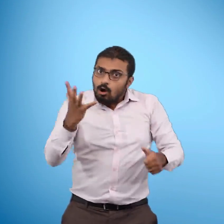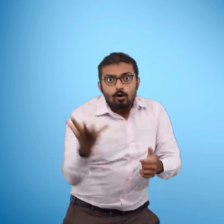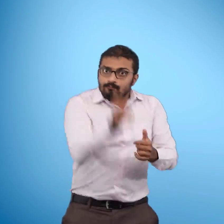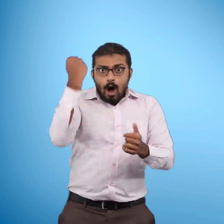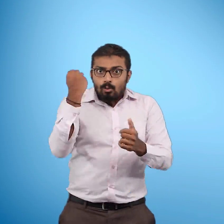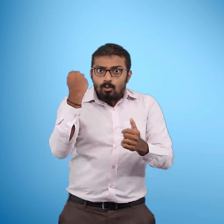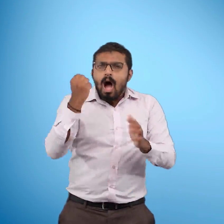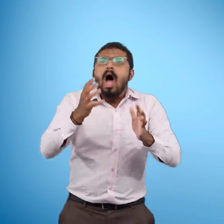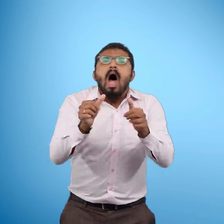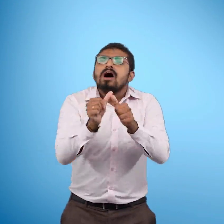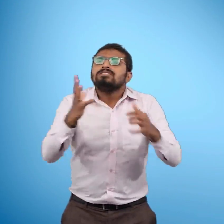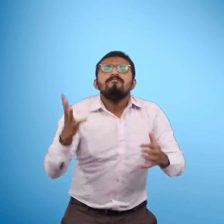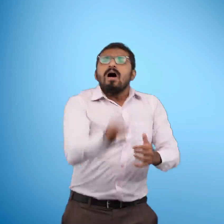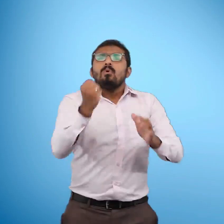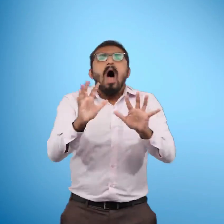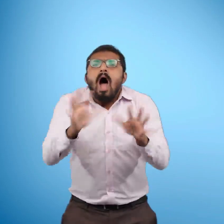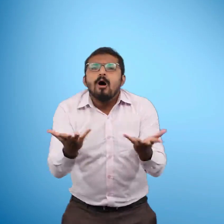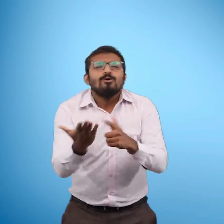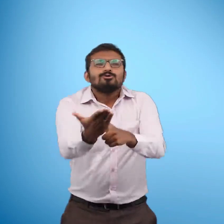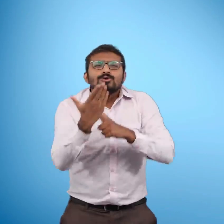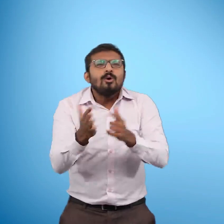Explain how you get this answer.